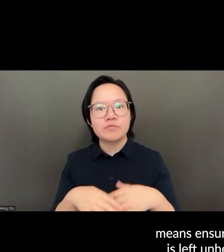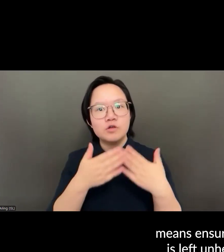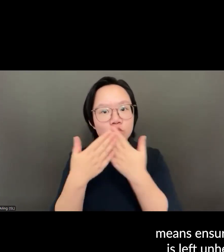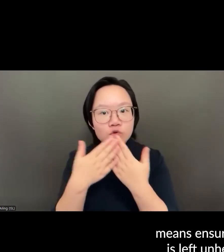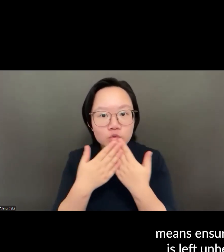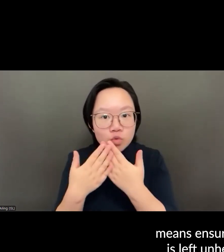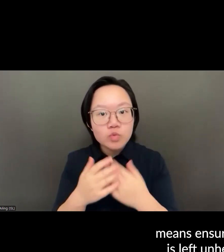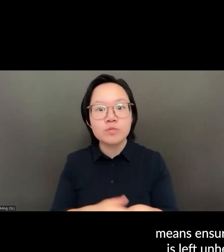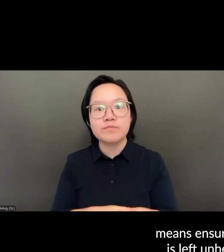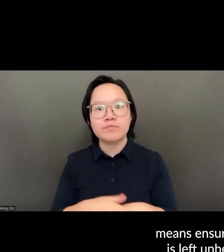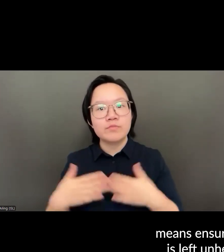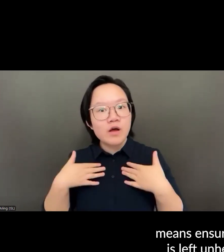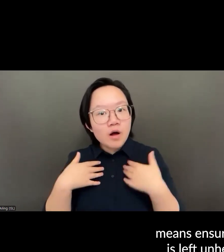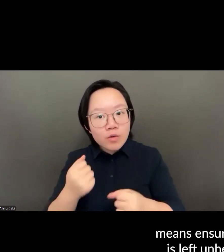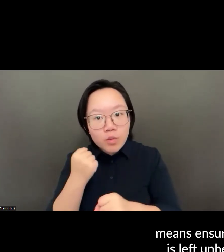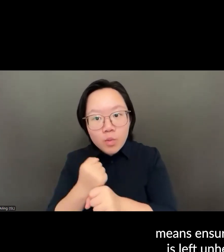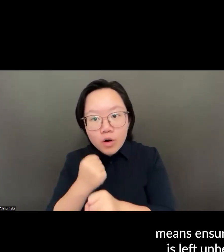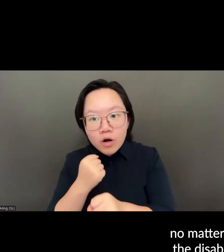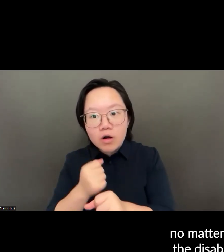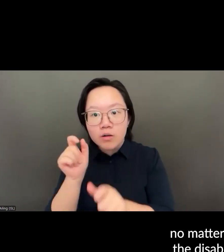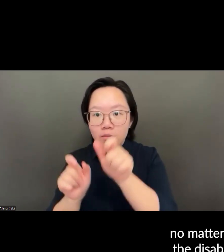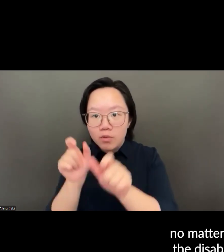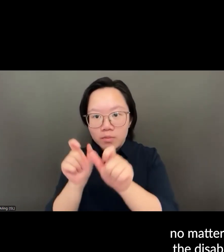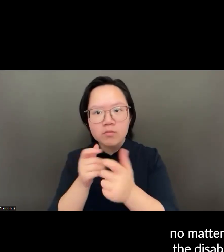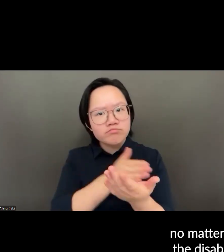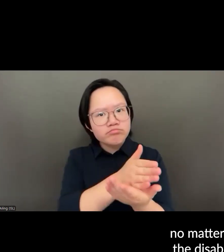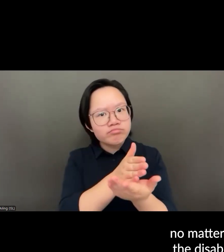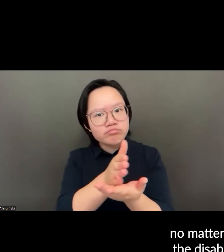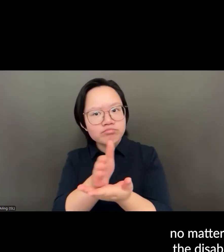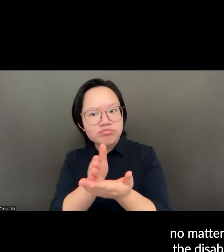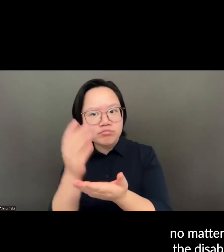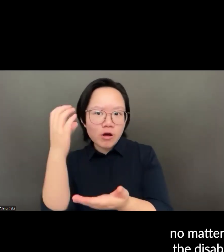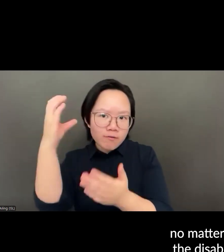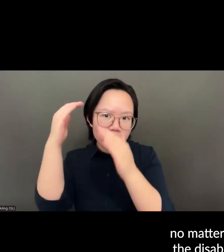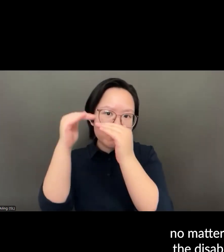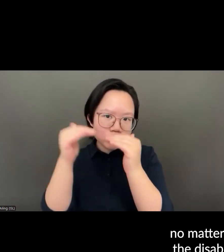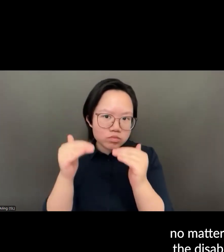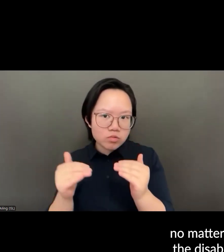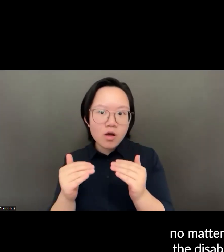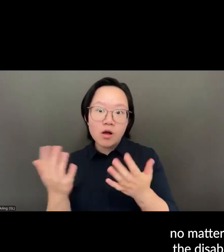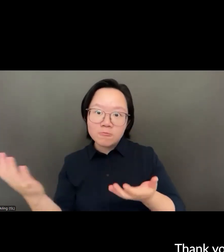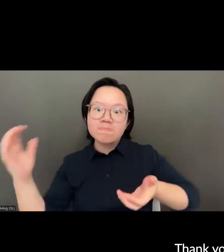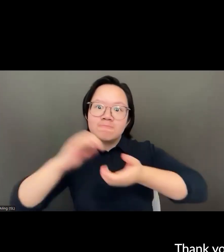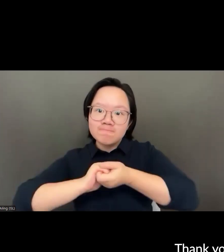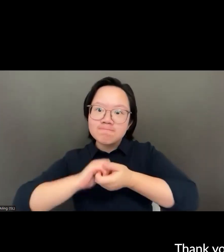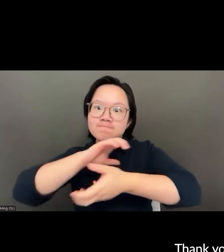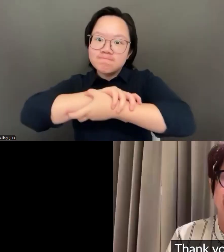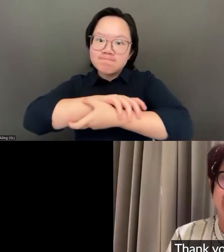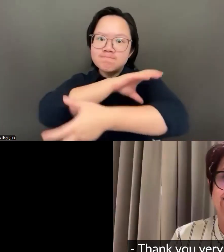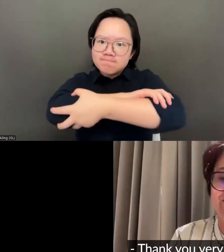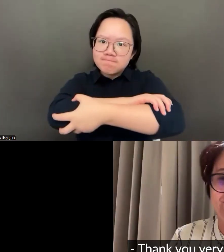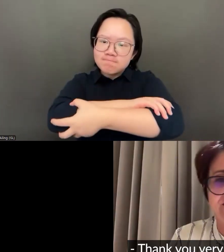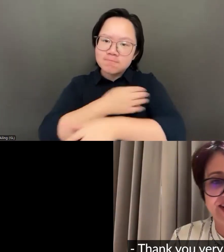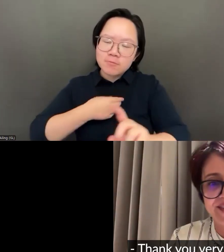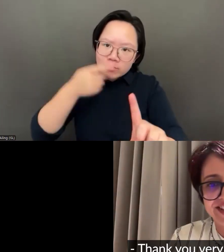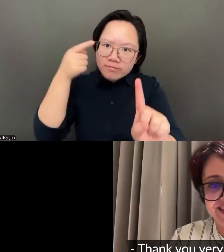no child is left unheard or unseen, no matter how complex their disability might be. Thank you very much.